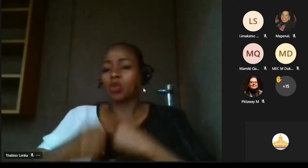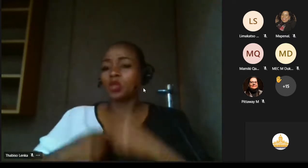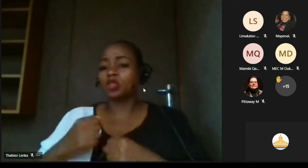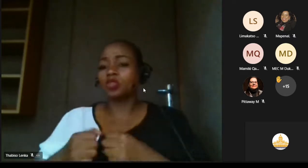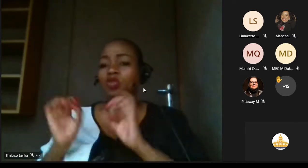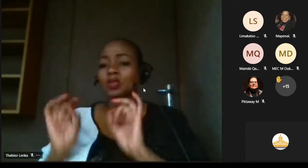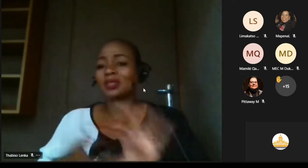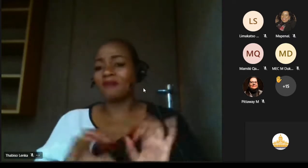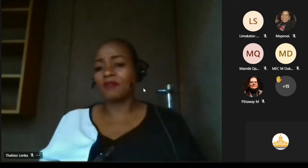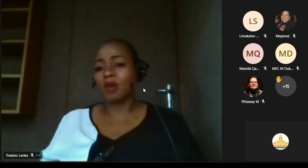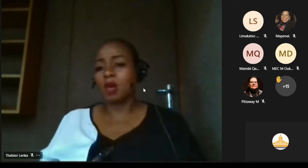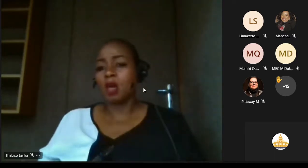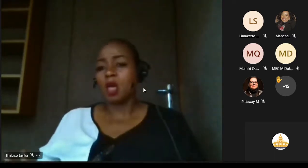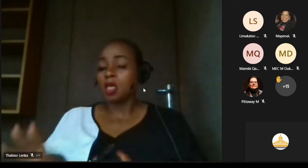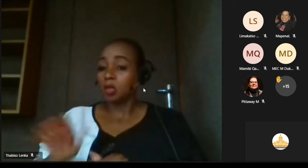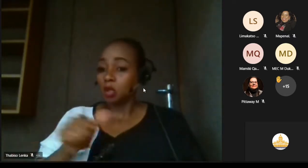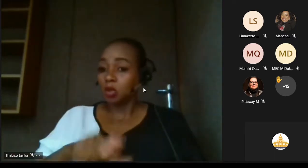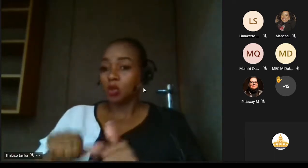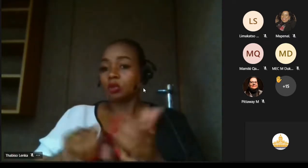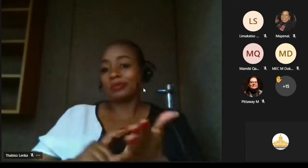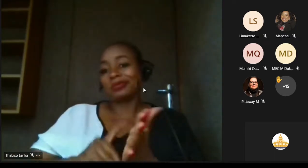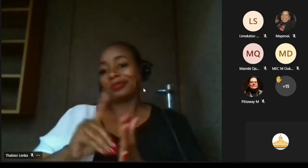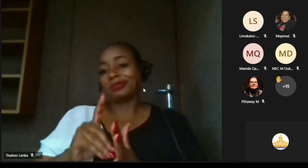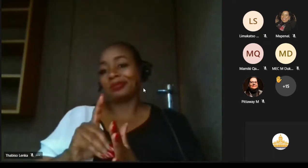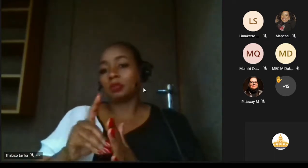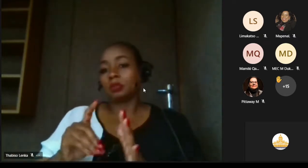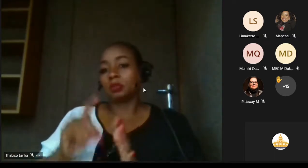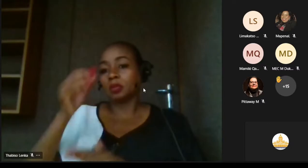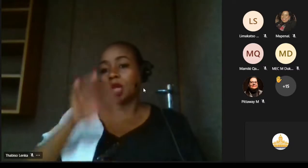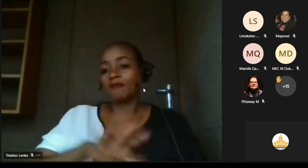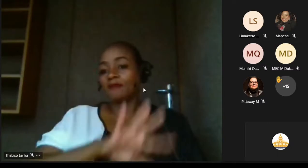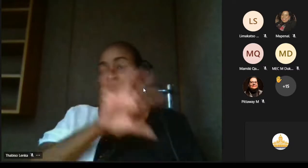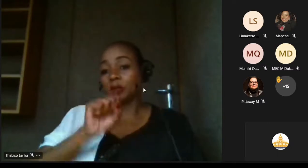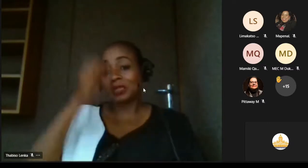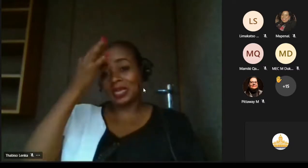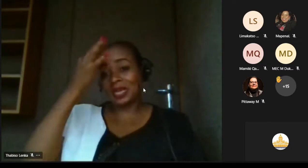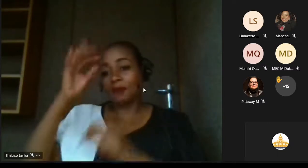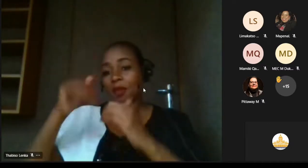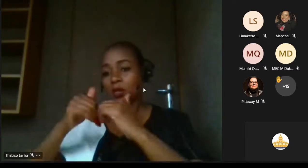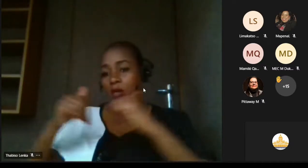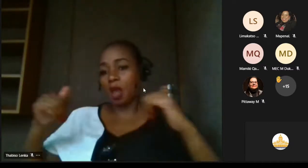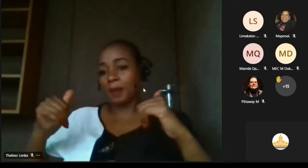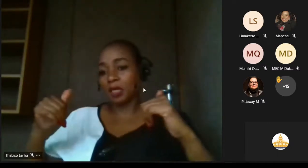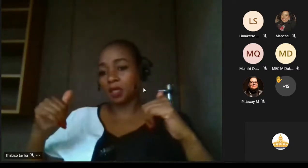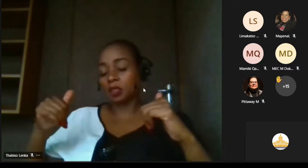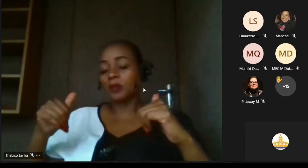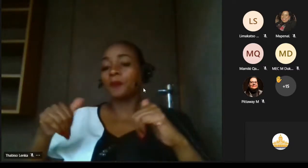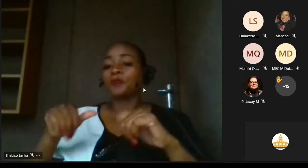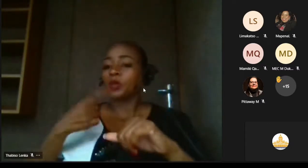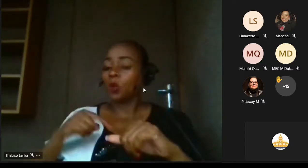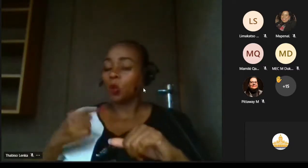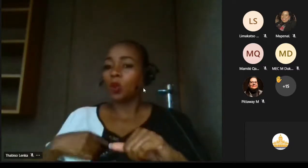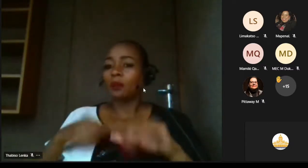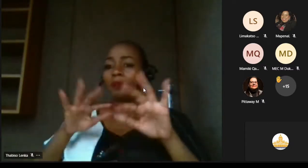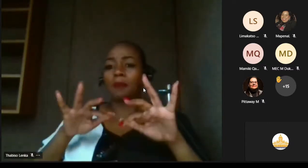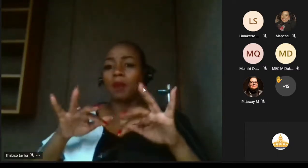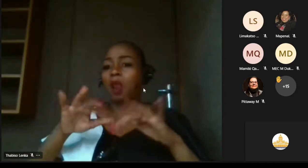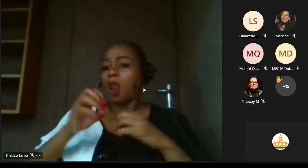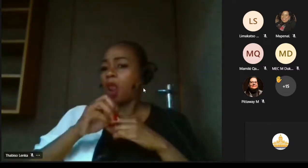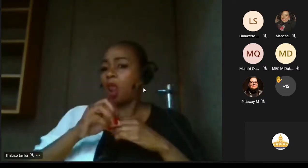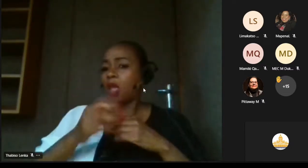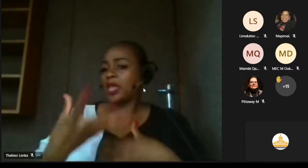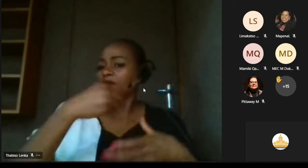the social and economic legacy of apartheid. A large part of the black working class continues to be excluded from the labour